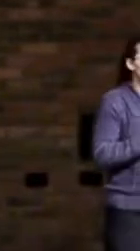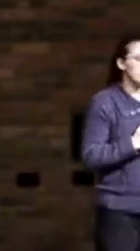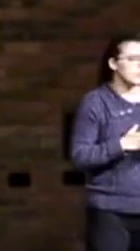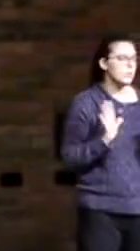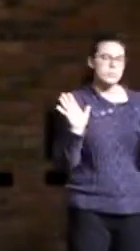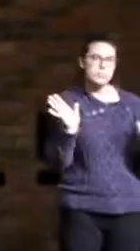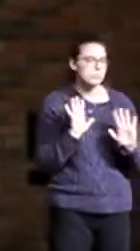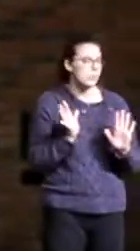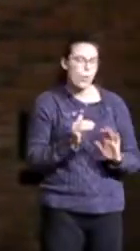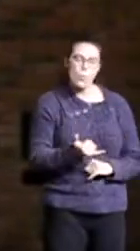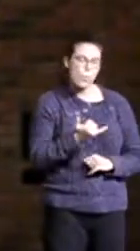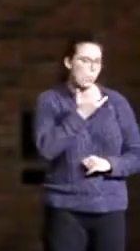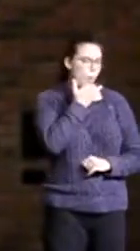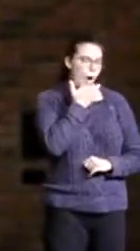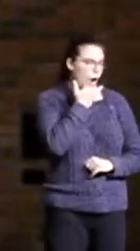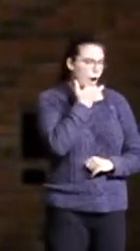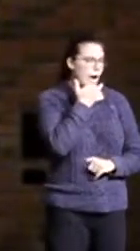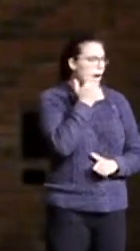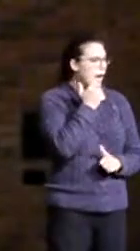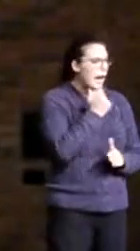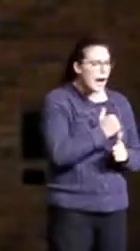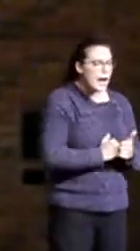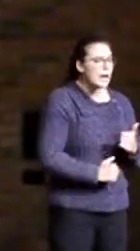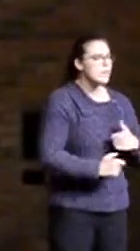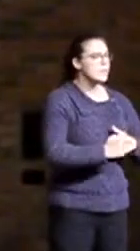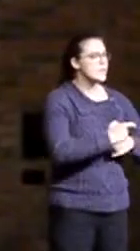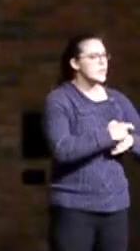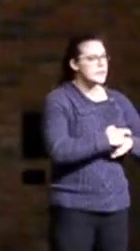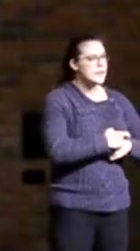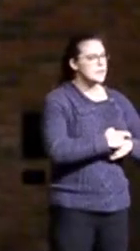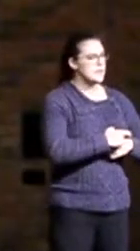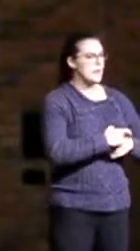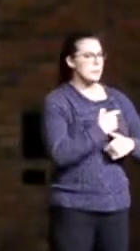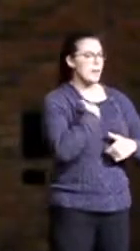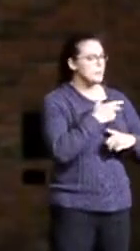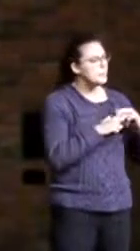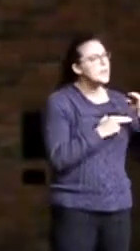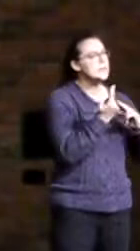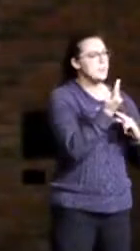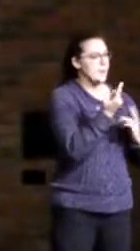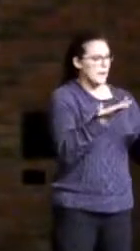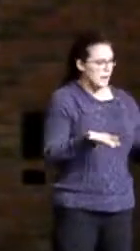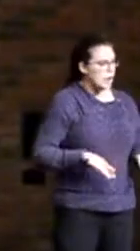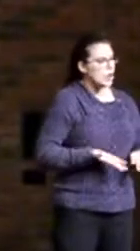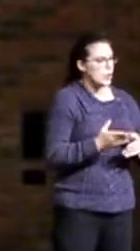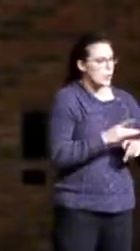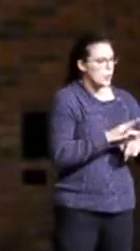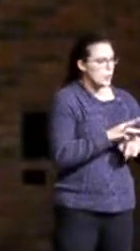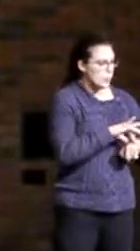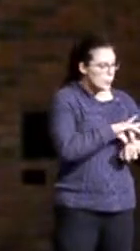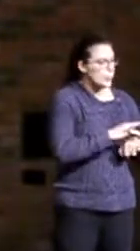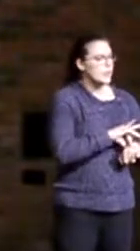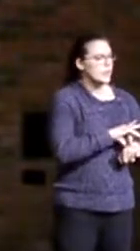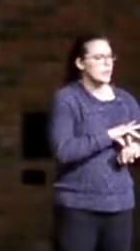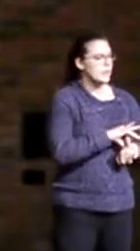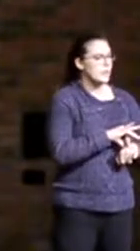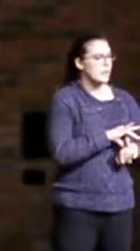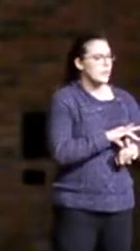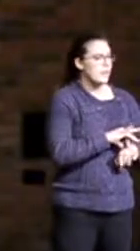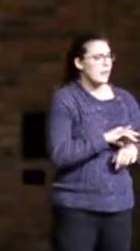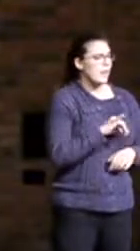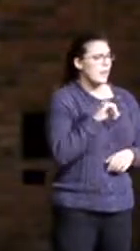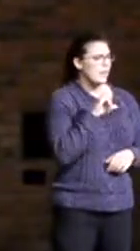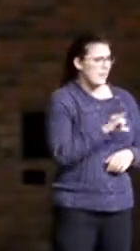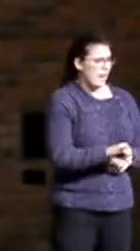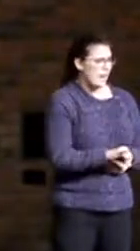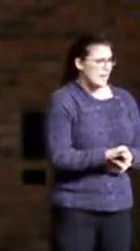wrong. Every brick I put upon brick that is building something in this world is at some